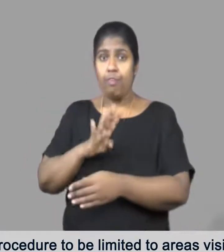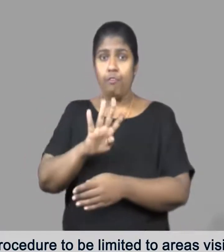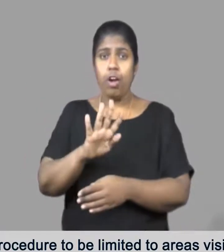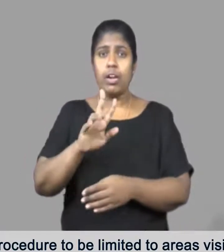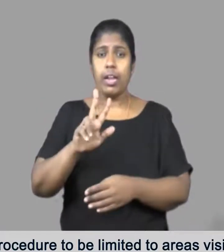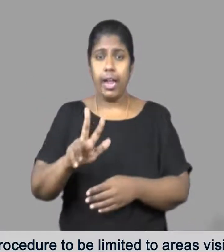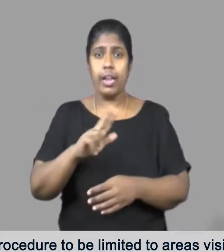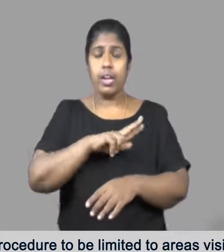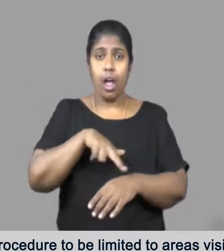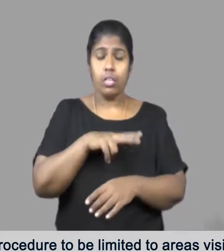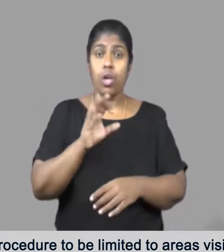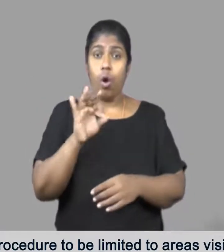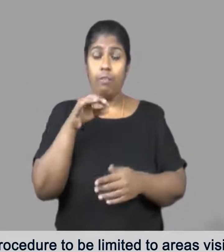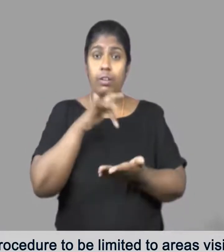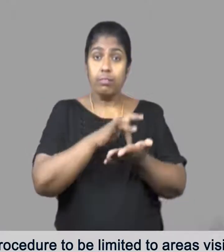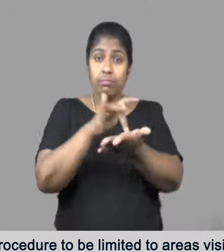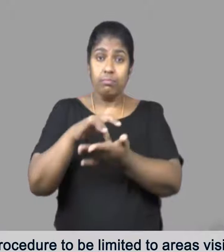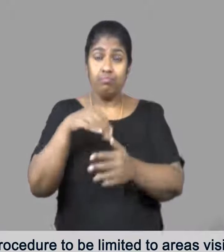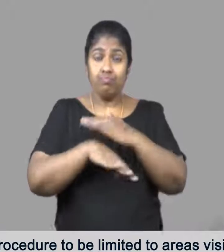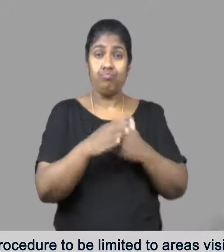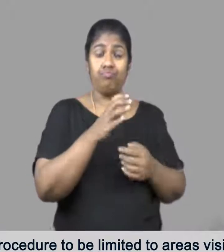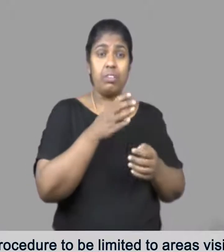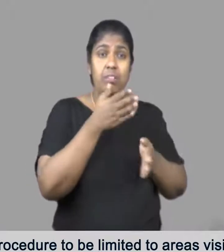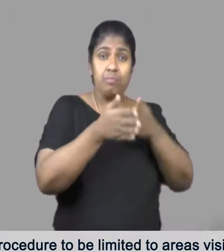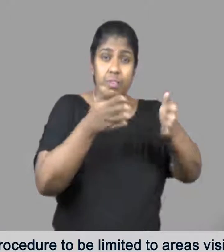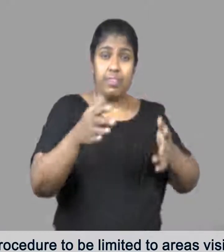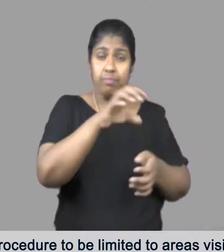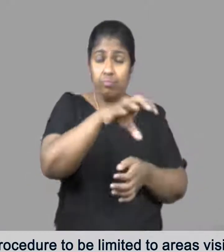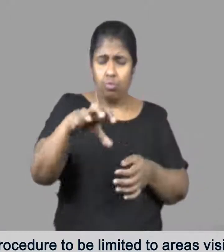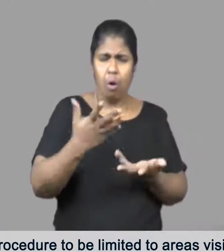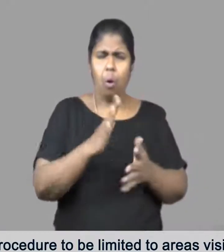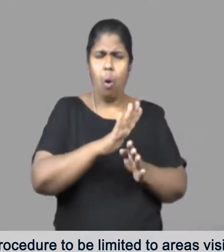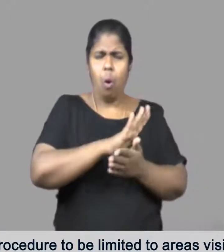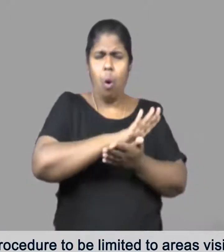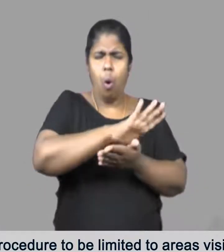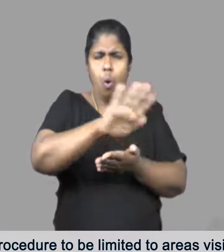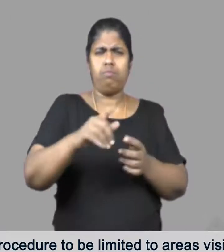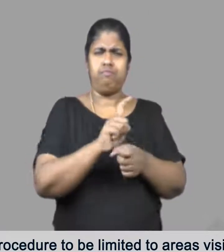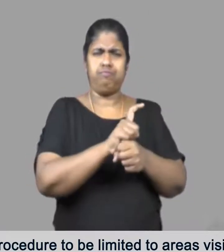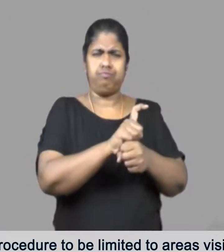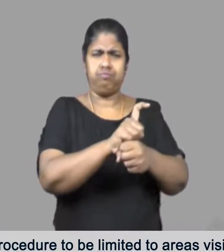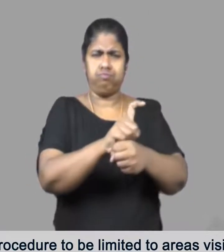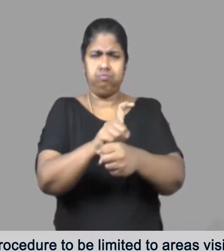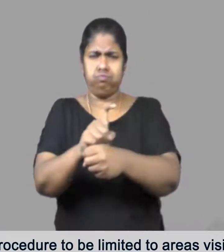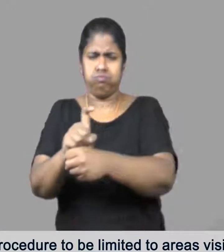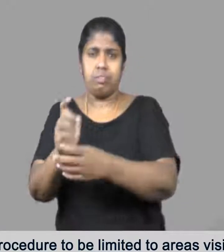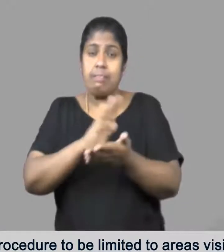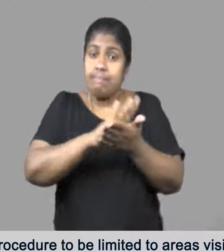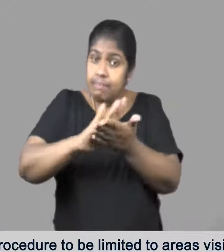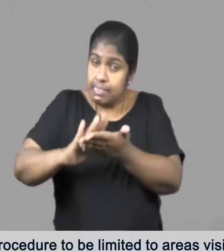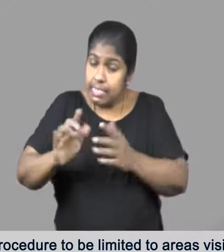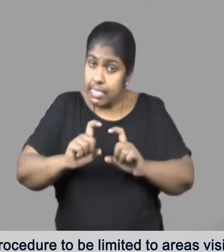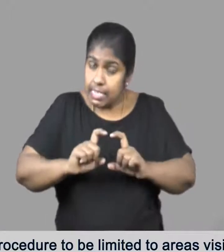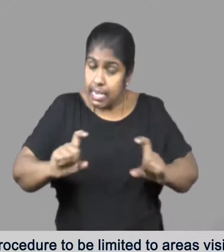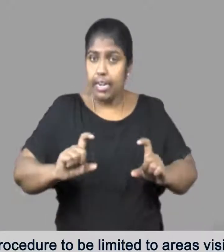in past 48 hours. No need to close the entire office building and work